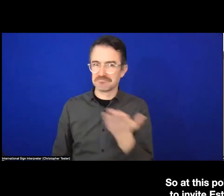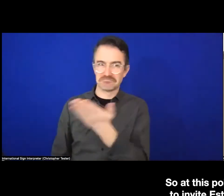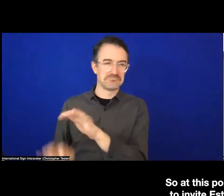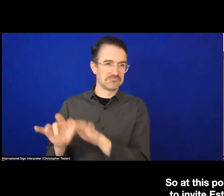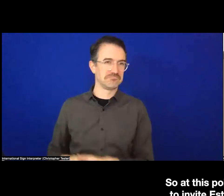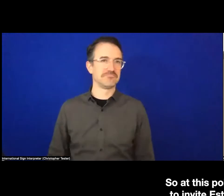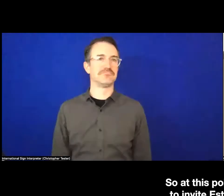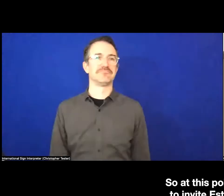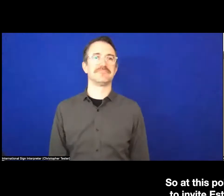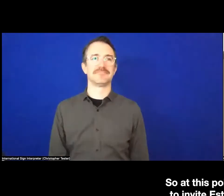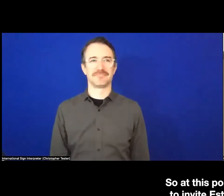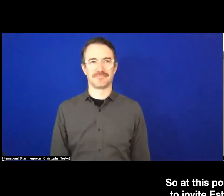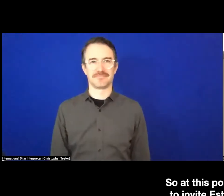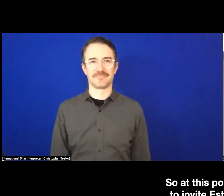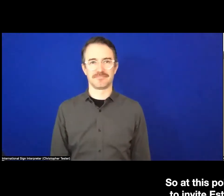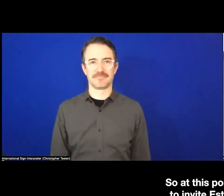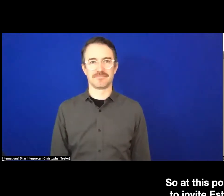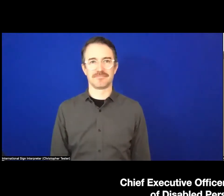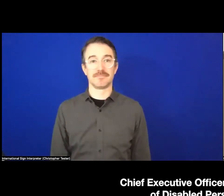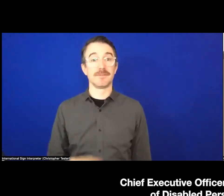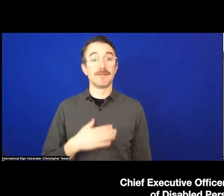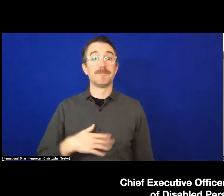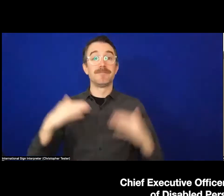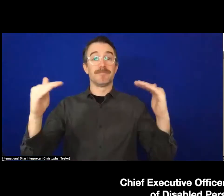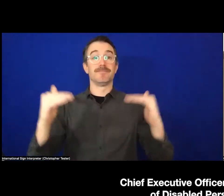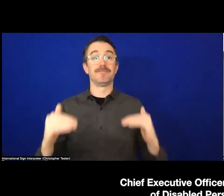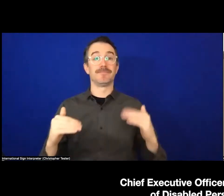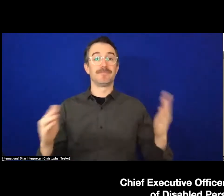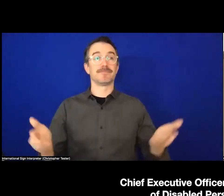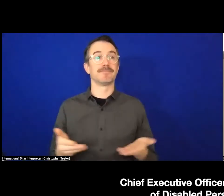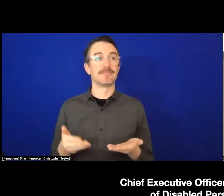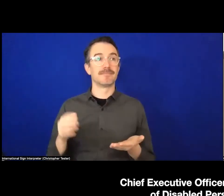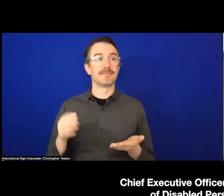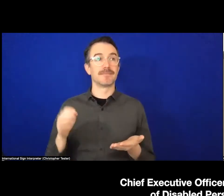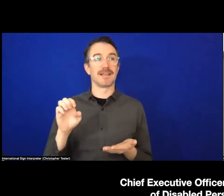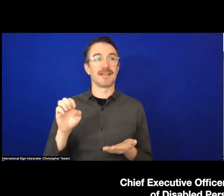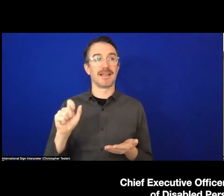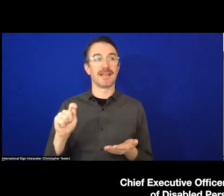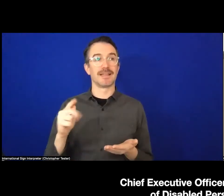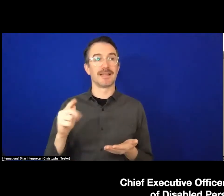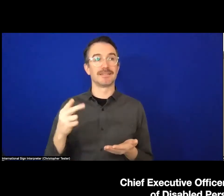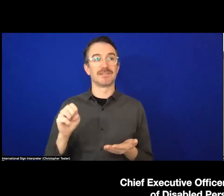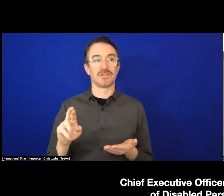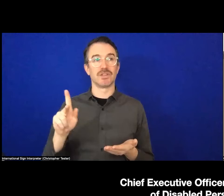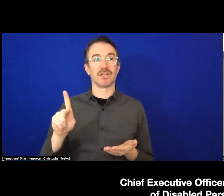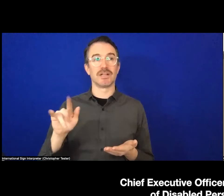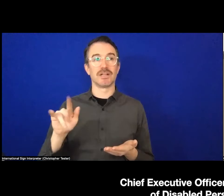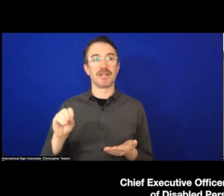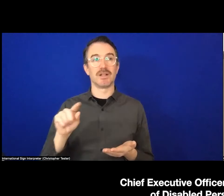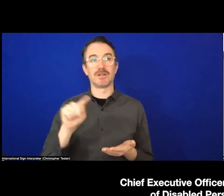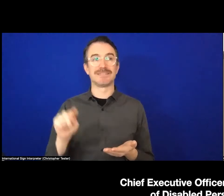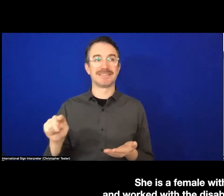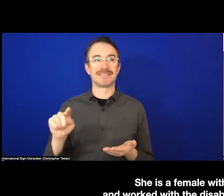to invite Esther Chozira. Esther is the Chief Executive Officer of the National Union of Disabled Persons